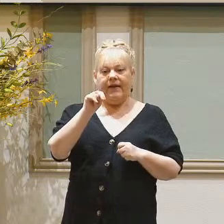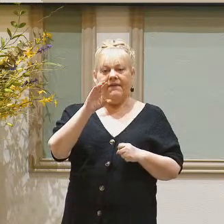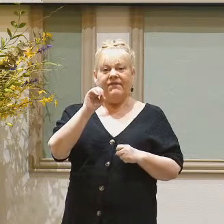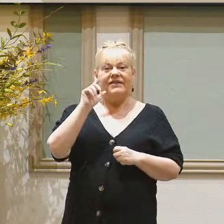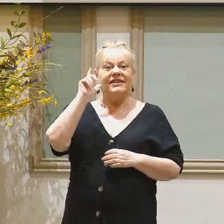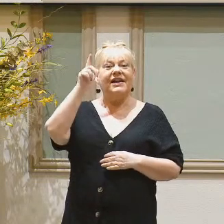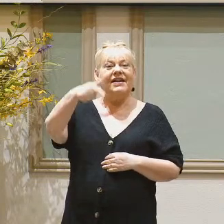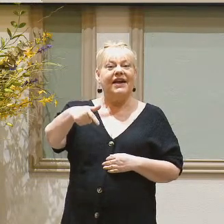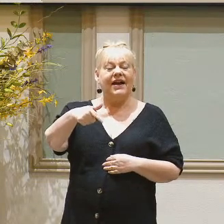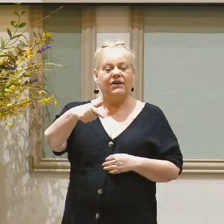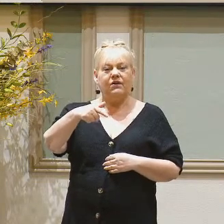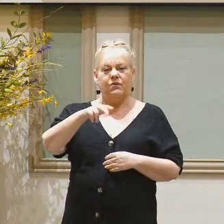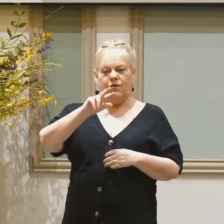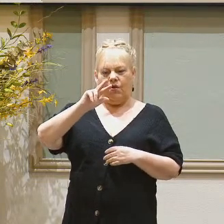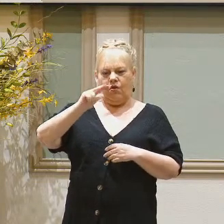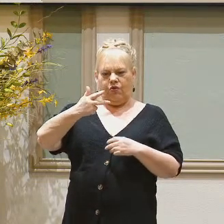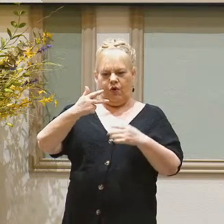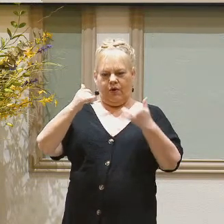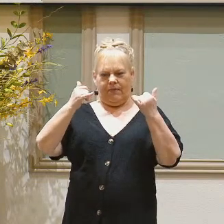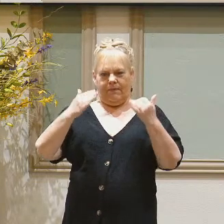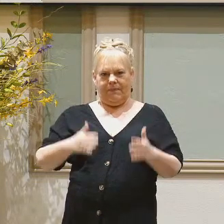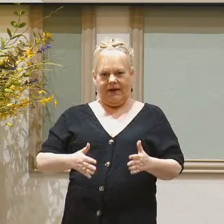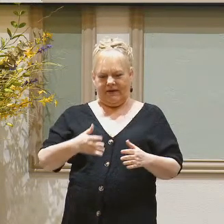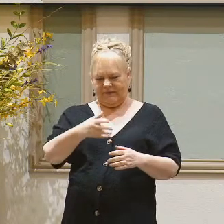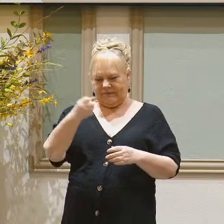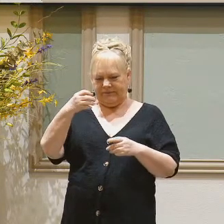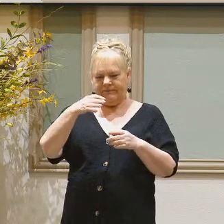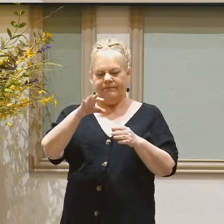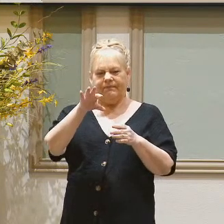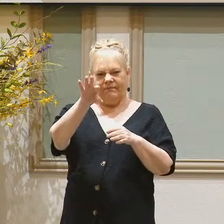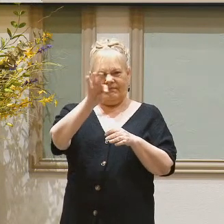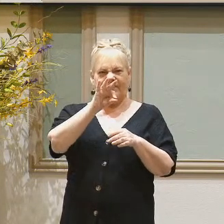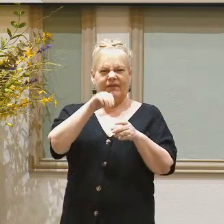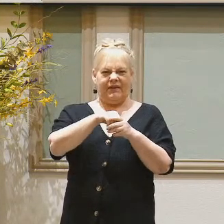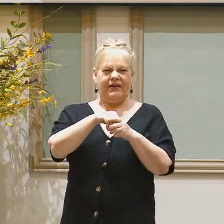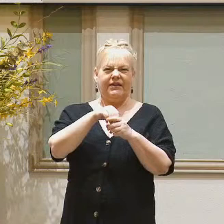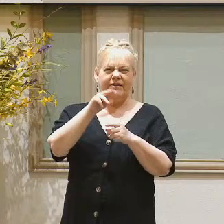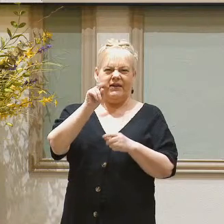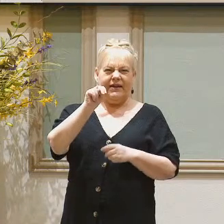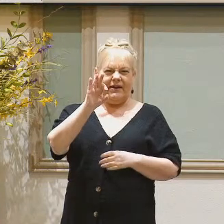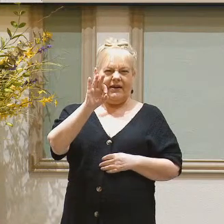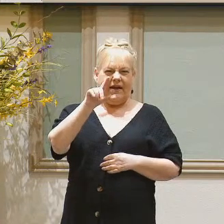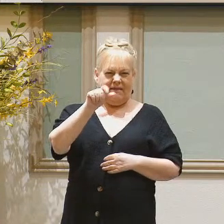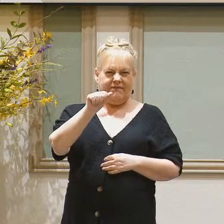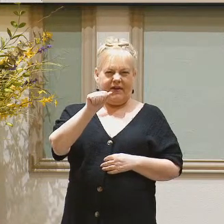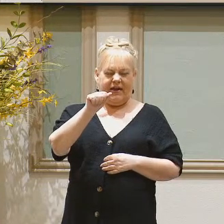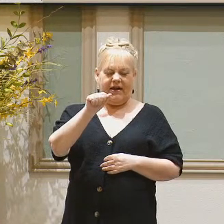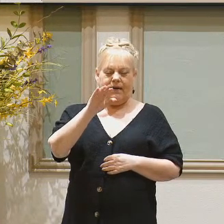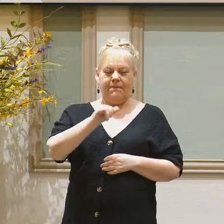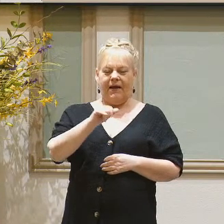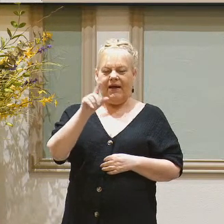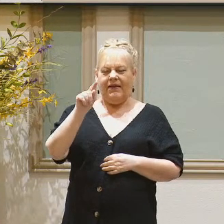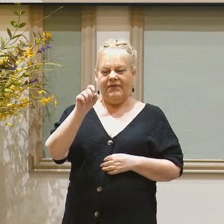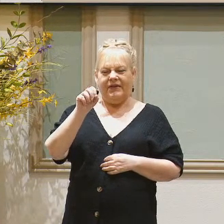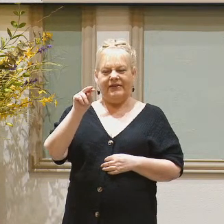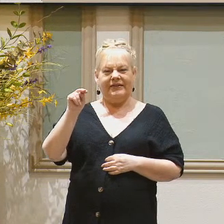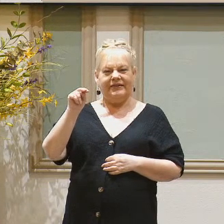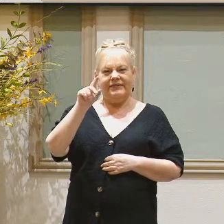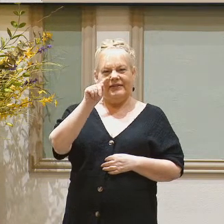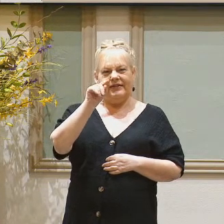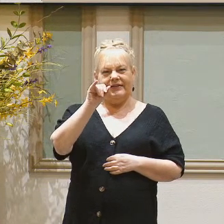later on was the third player taken in the NFL draft, drafted in the first round by the Tennessee